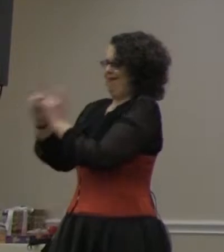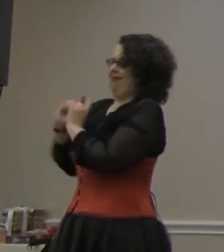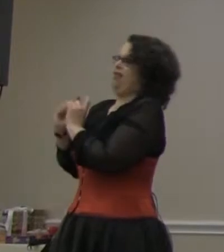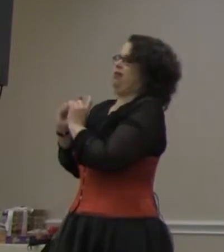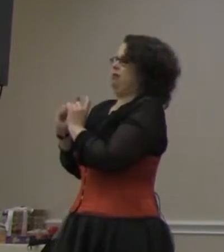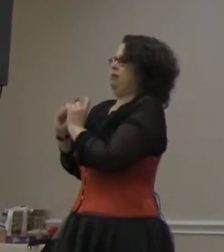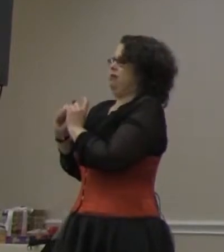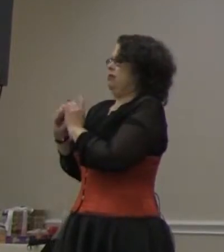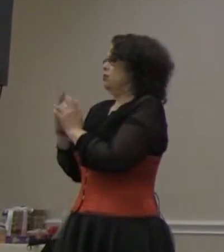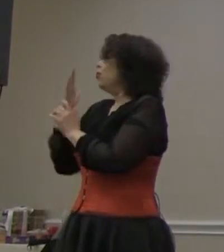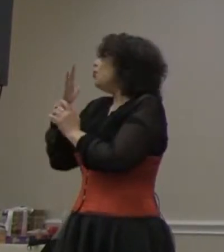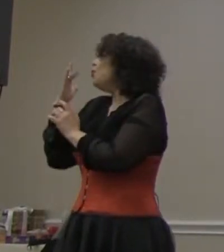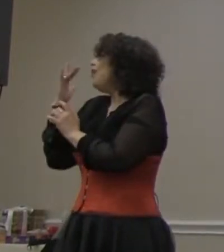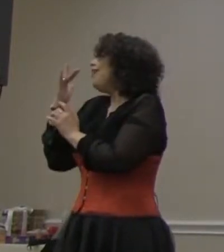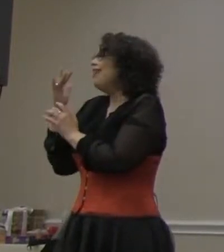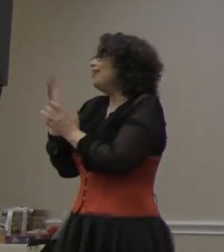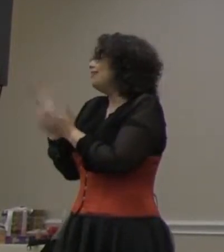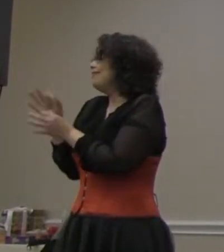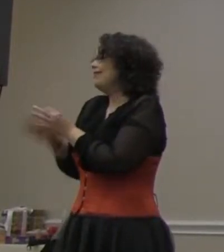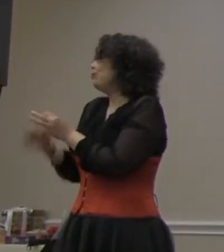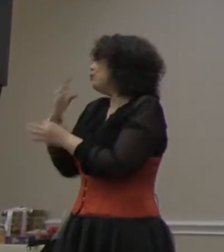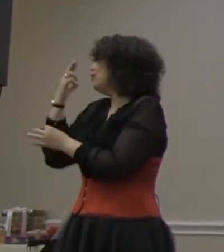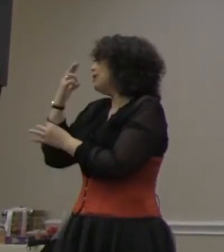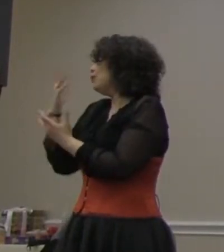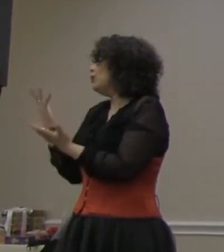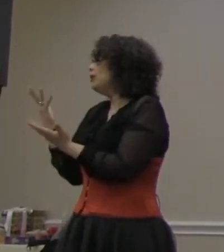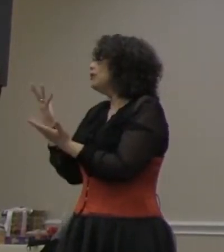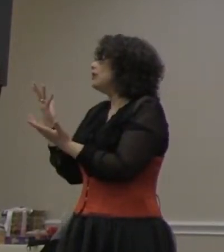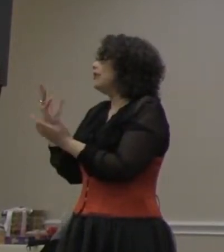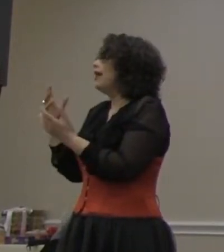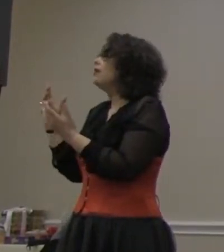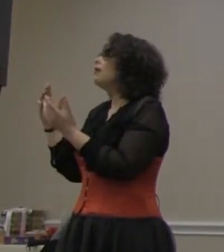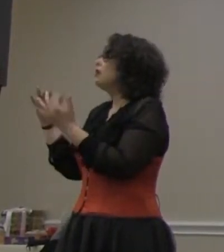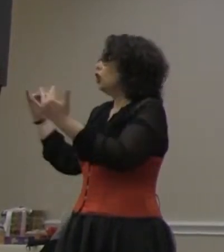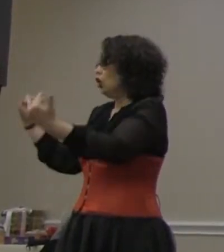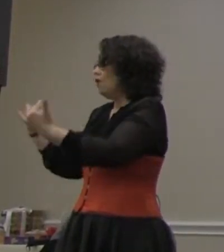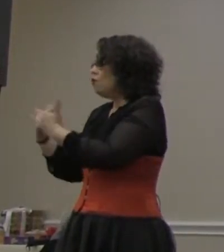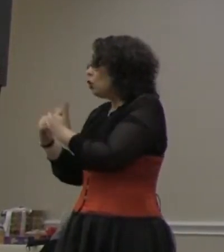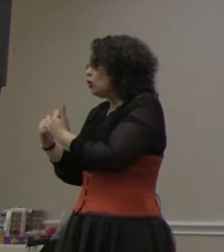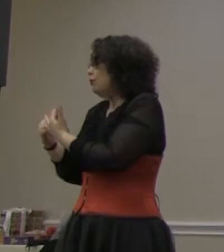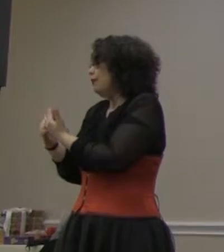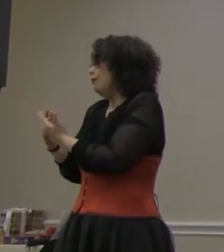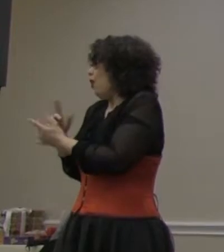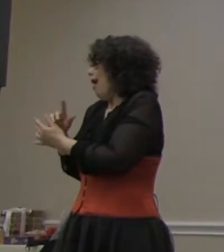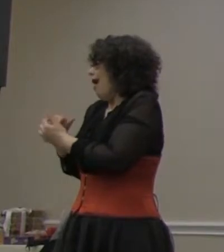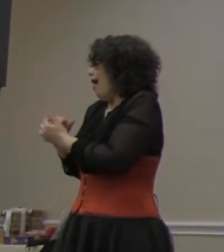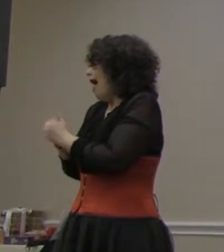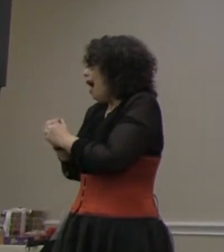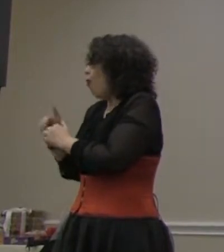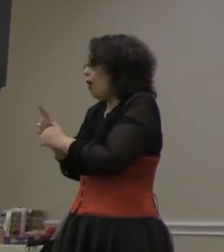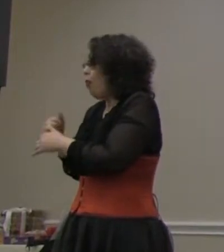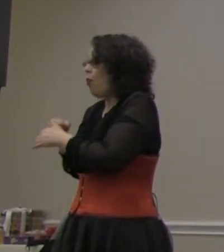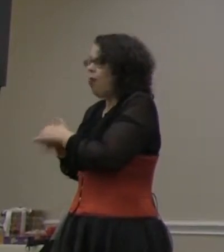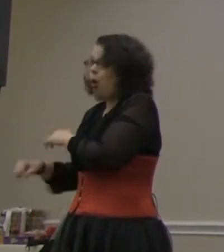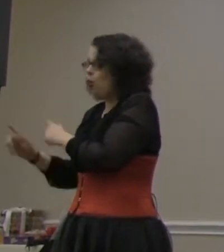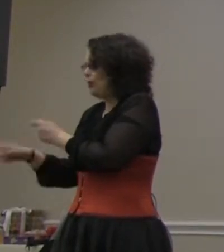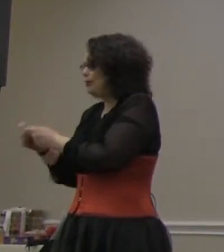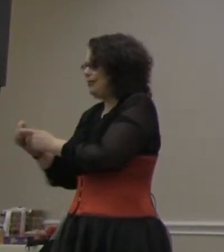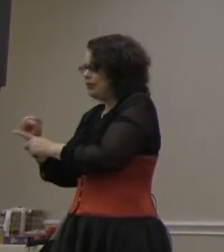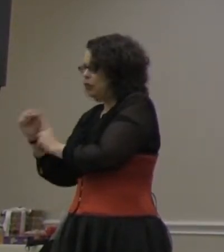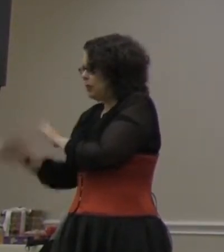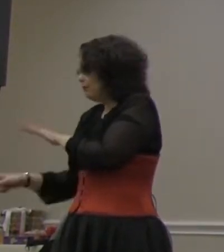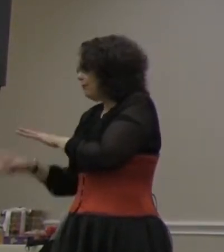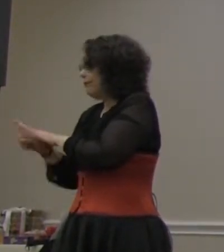for no other reason than the convergence of an accident of birth or circumstance and